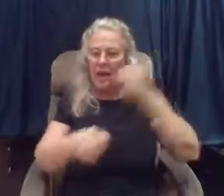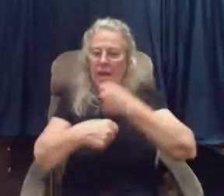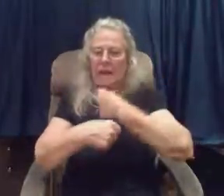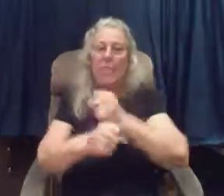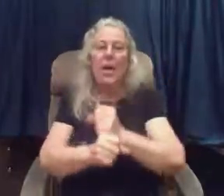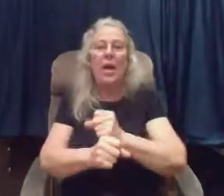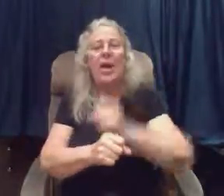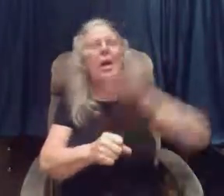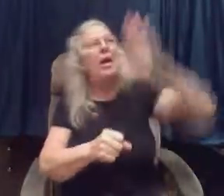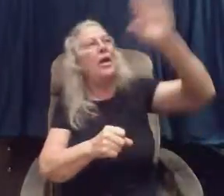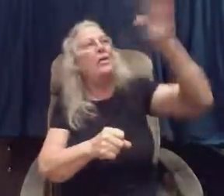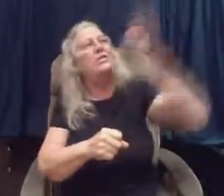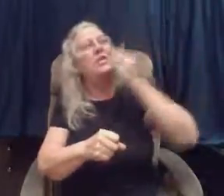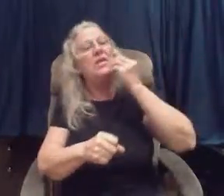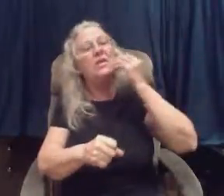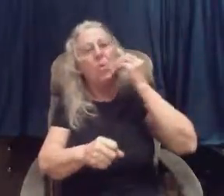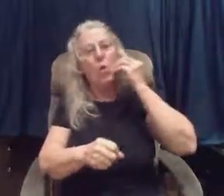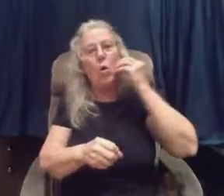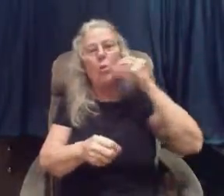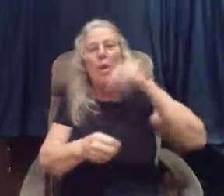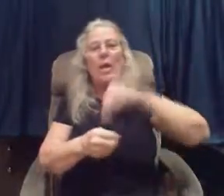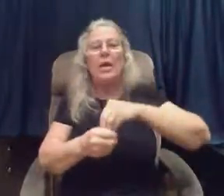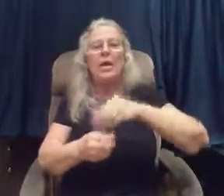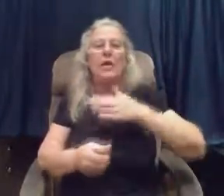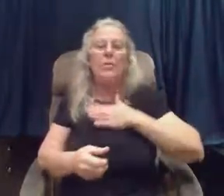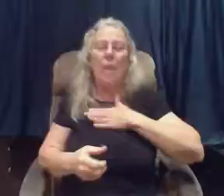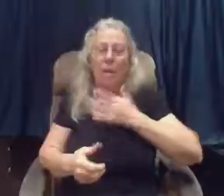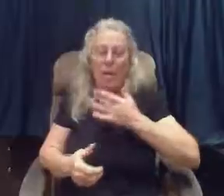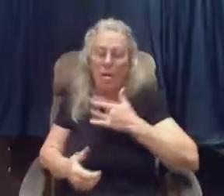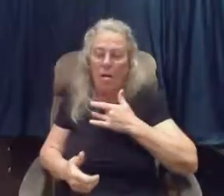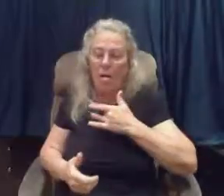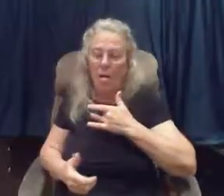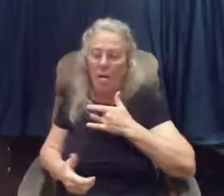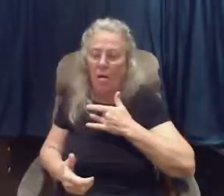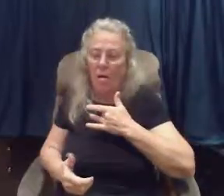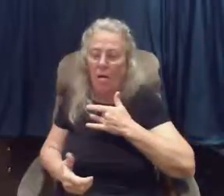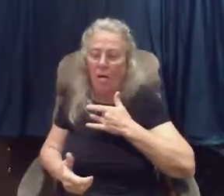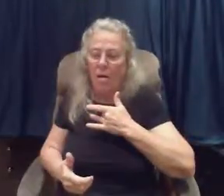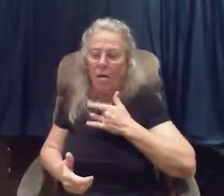He makes his home in my heart.